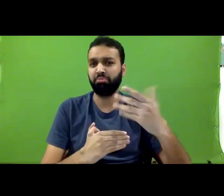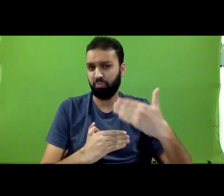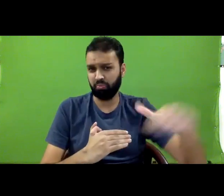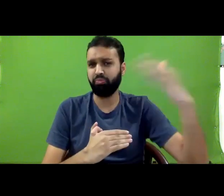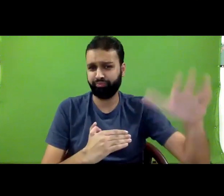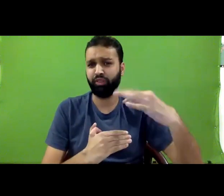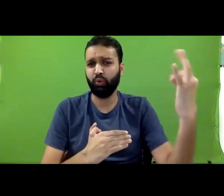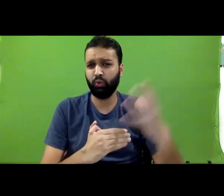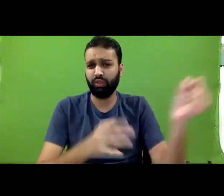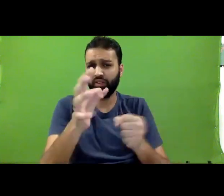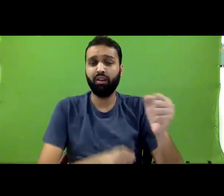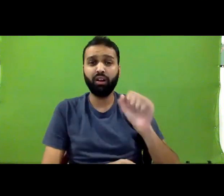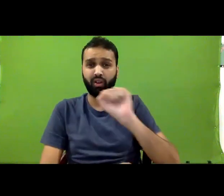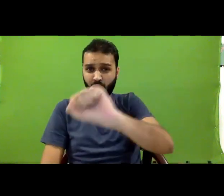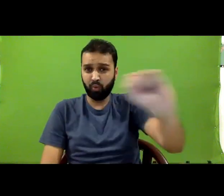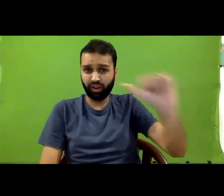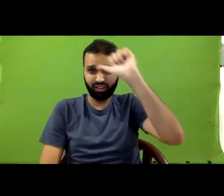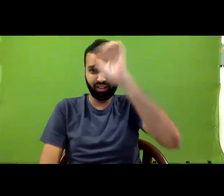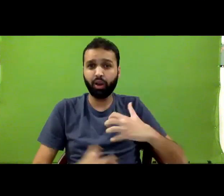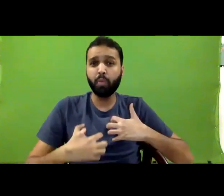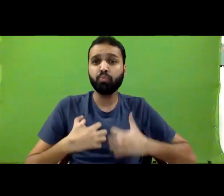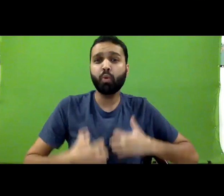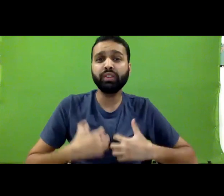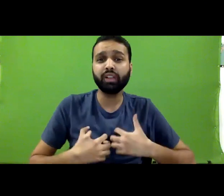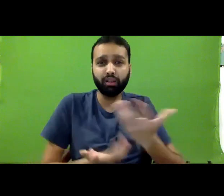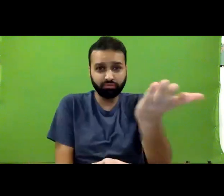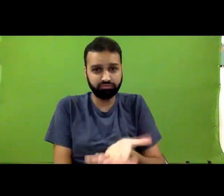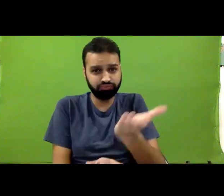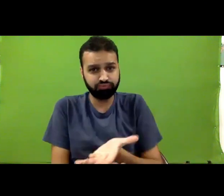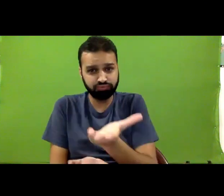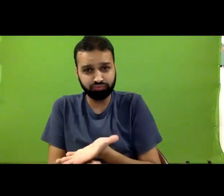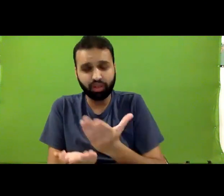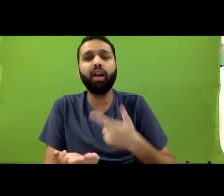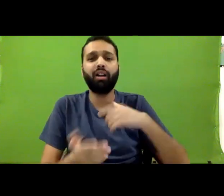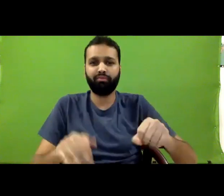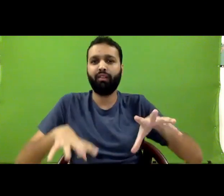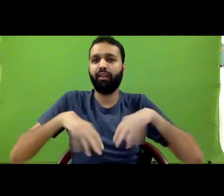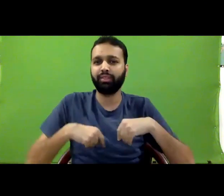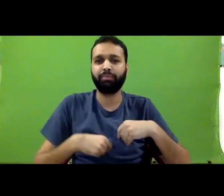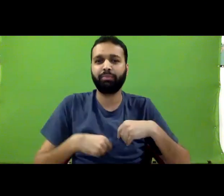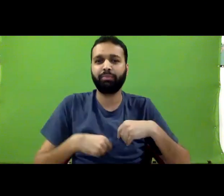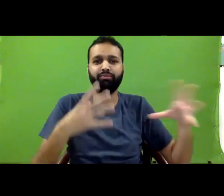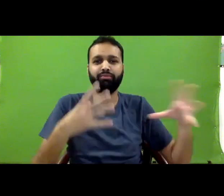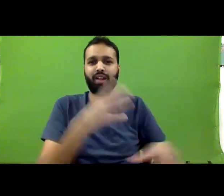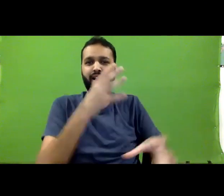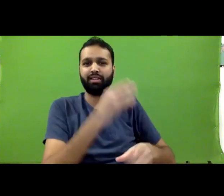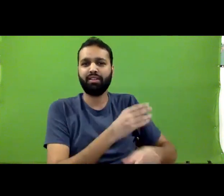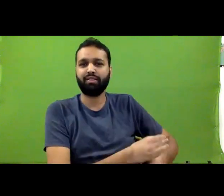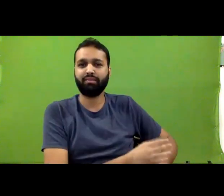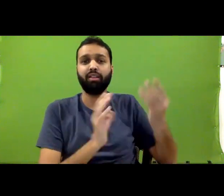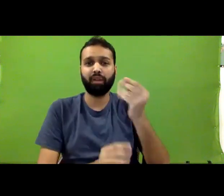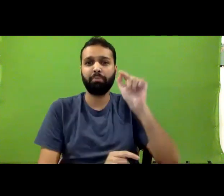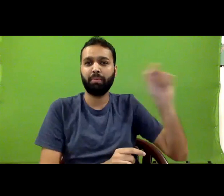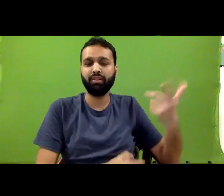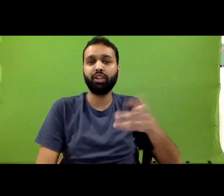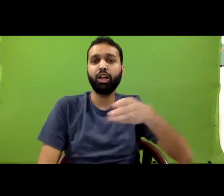is about Sign Channel is not limited. We are having more and more information come in. If you are motivated, please apply. We accept people,